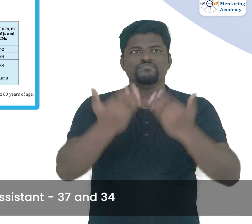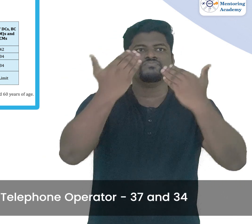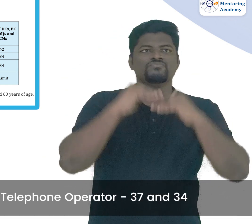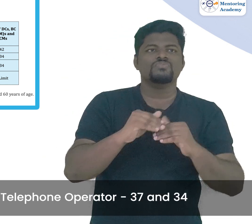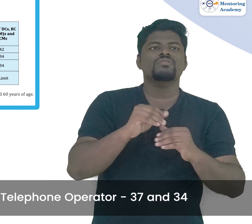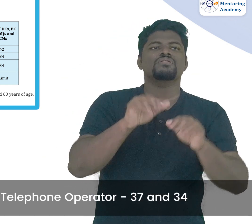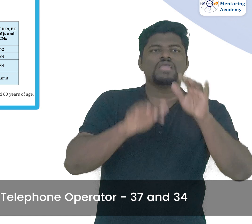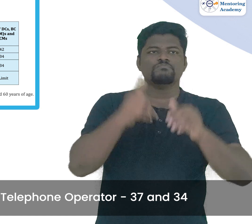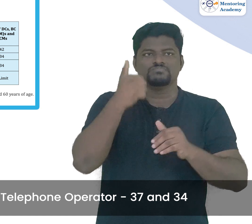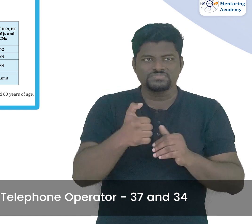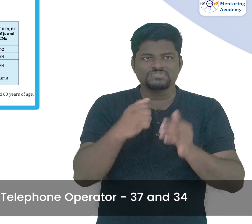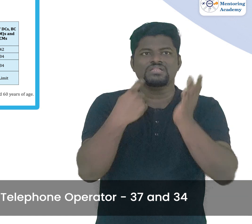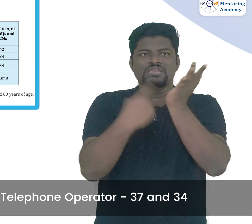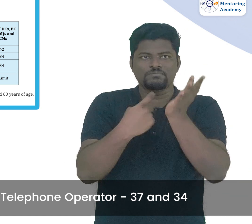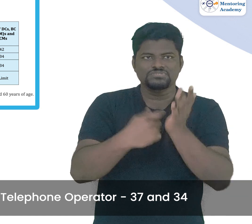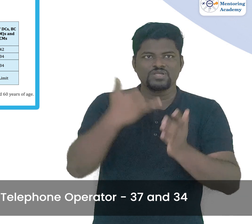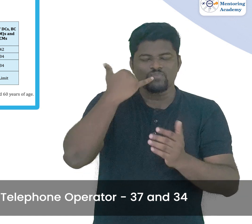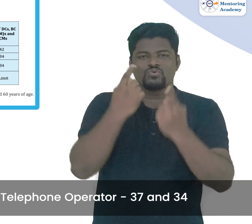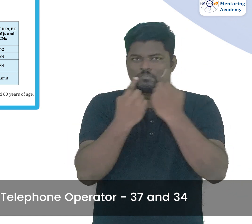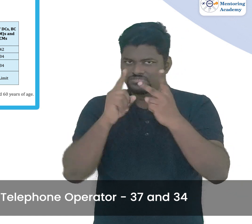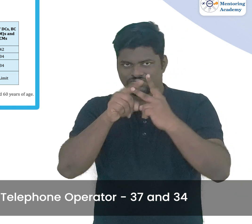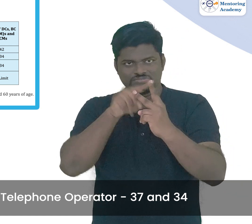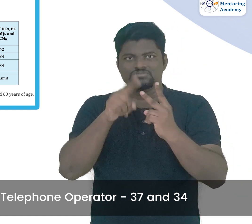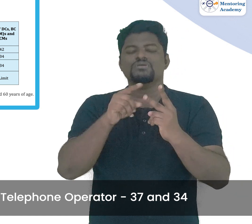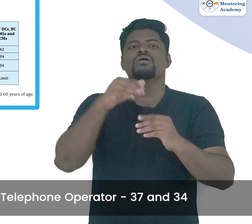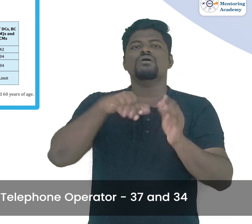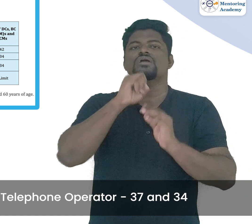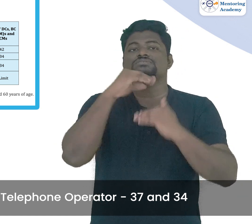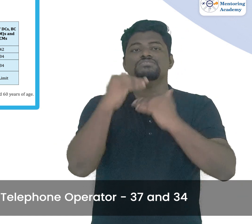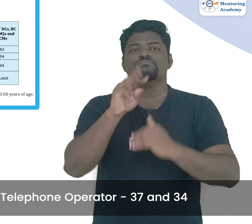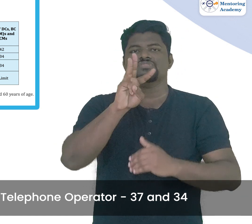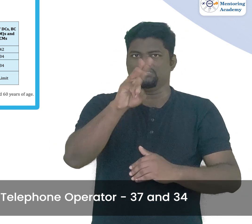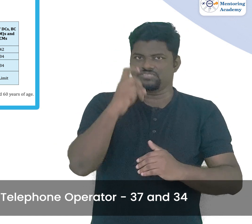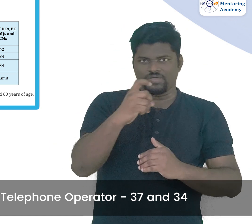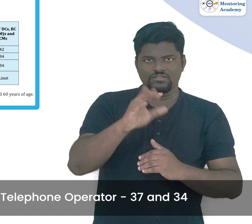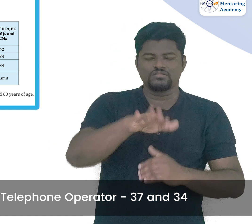3. Typist, Receptionist, Telephone Operator 37 and 34.